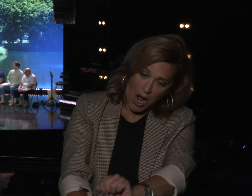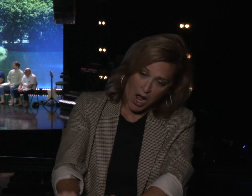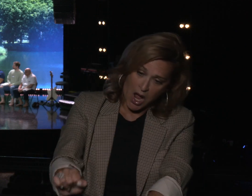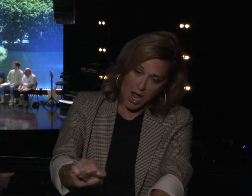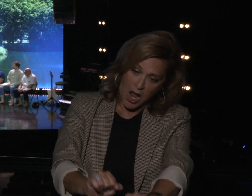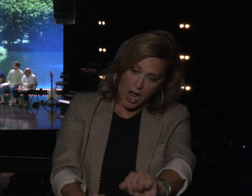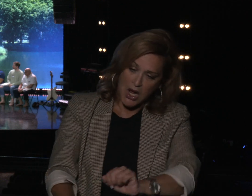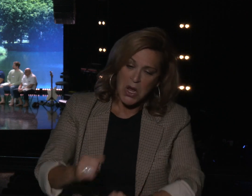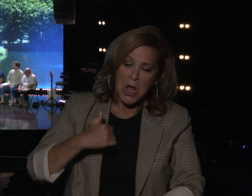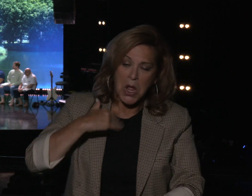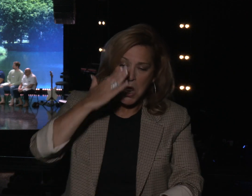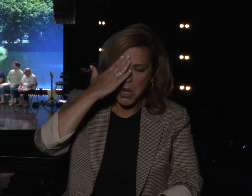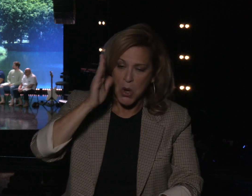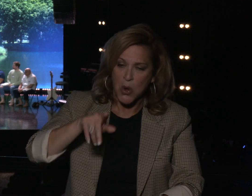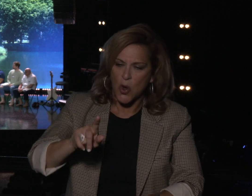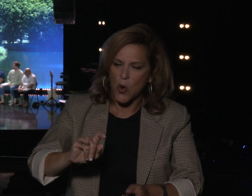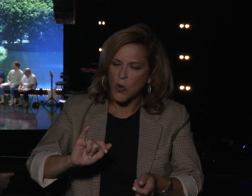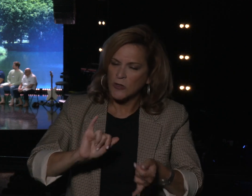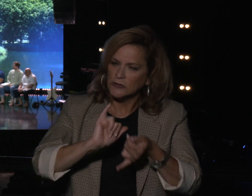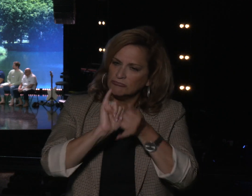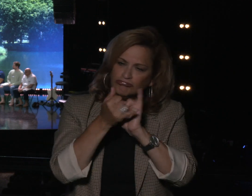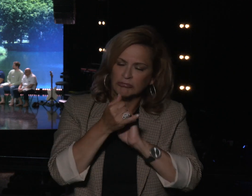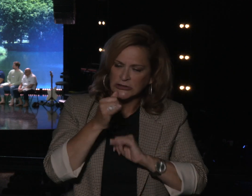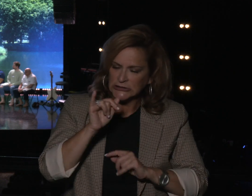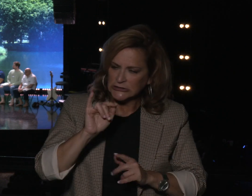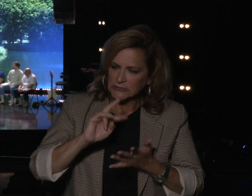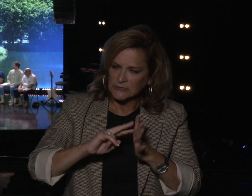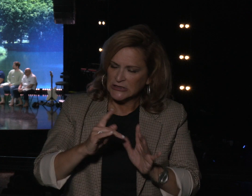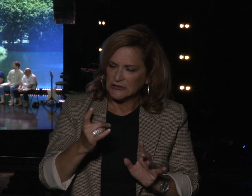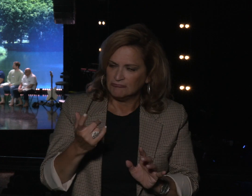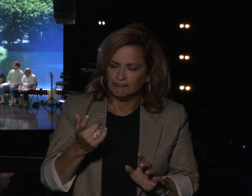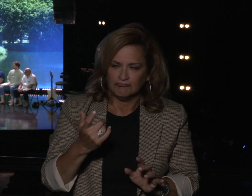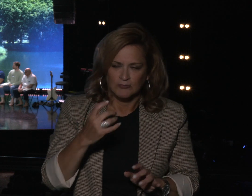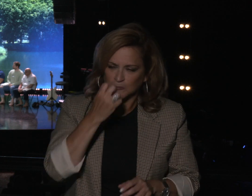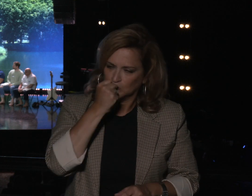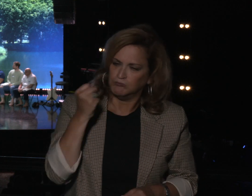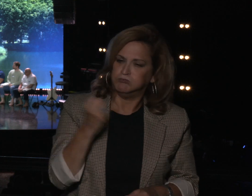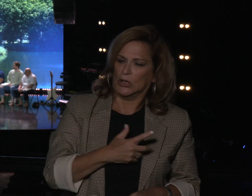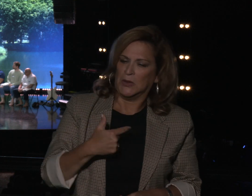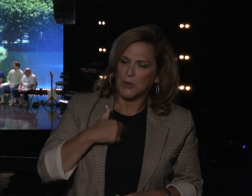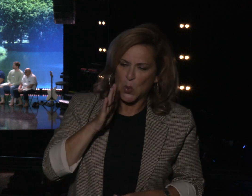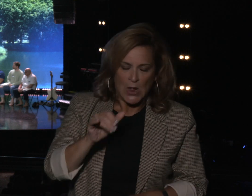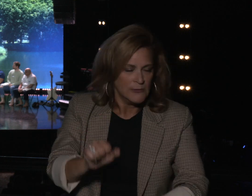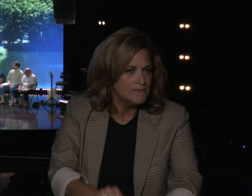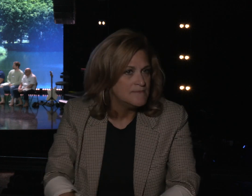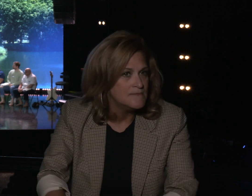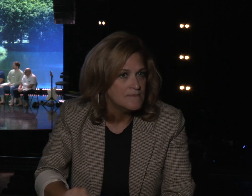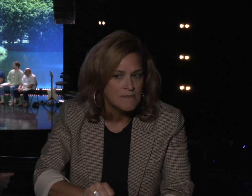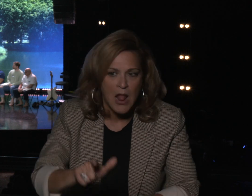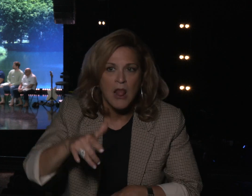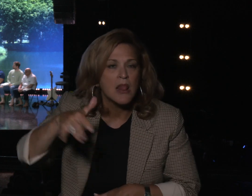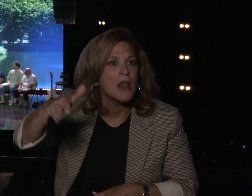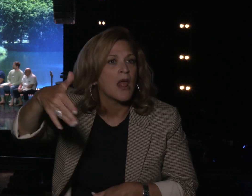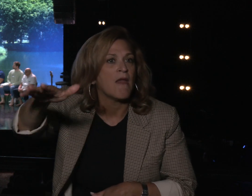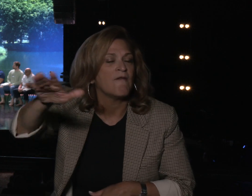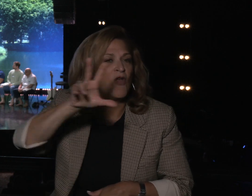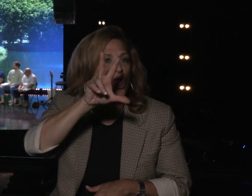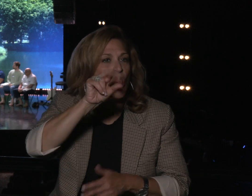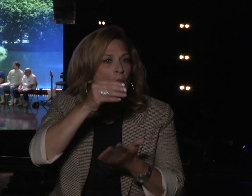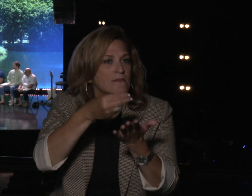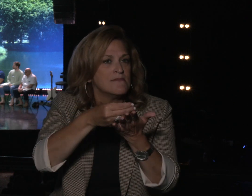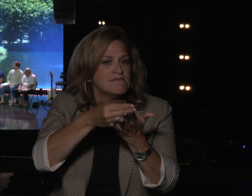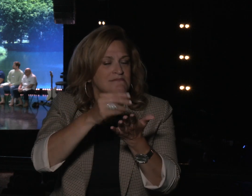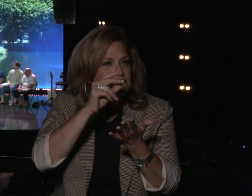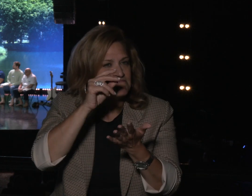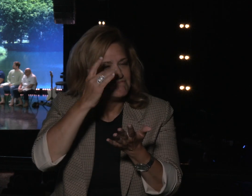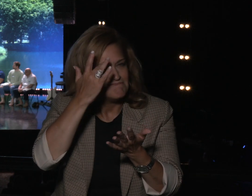moments is about to kiss him and go off. No 30 pieces of silver, no kiss on the cheek,